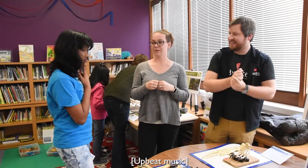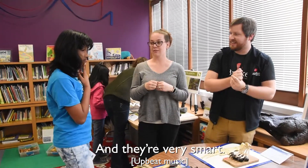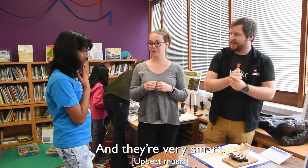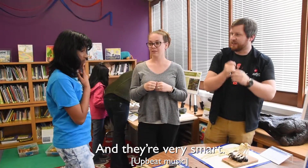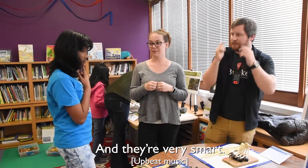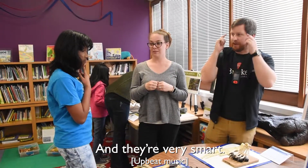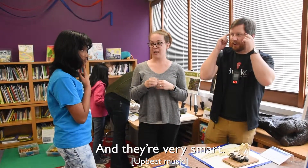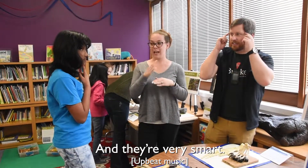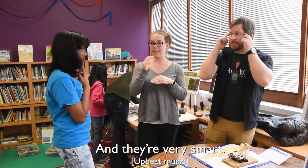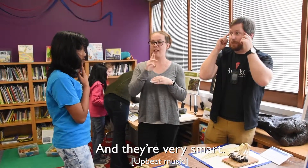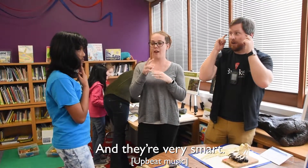And they're very smart.